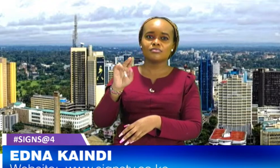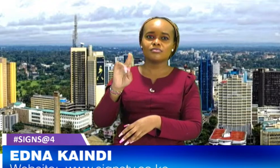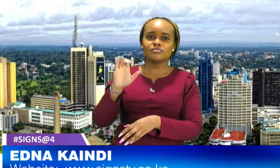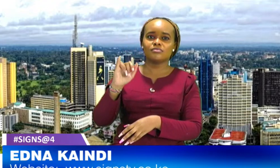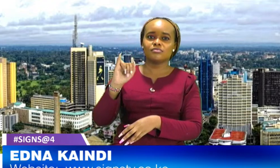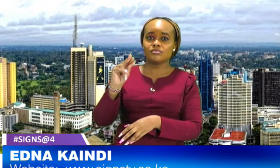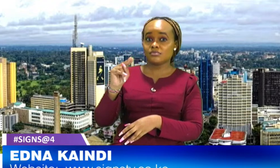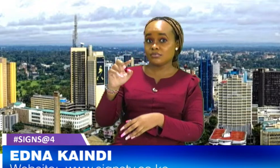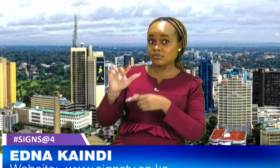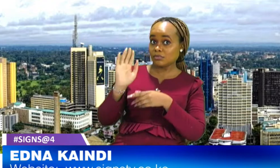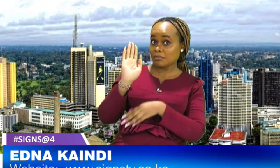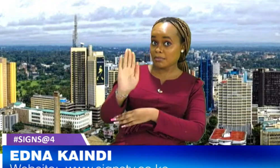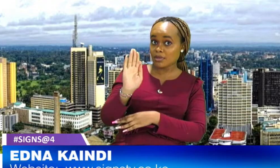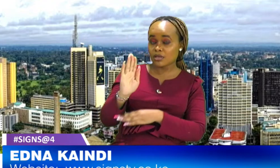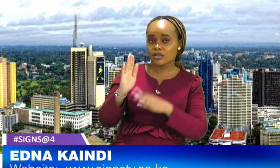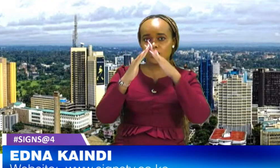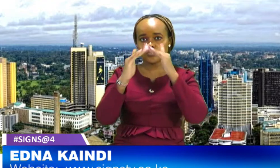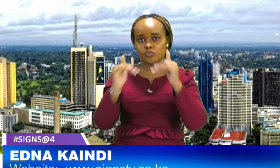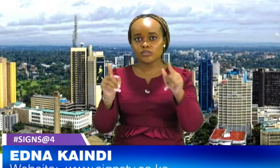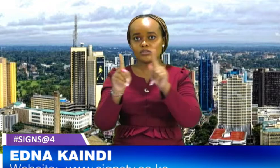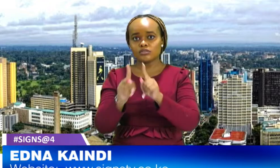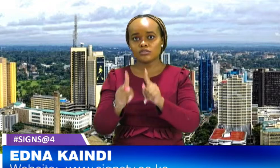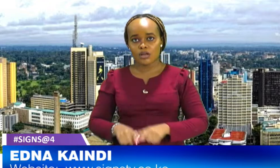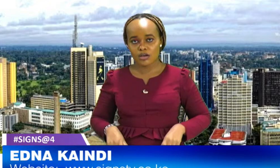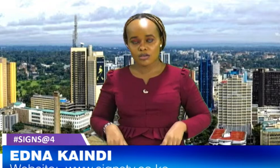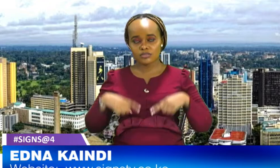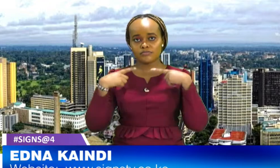reconstructing their houses and livelihoods.